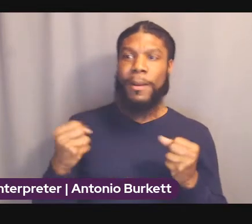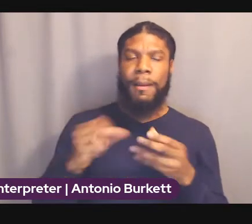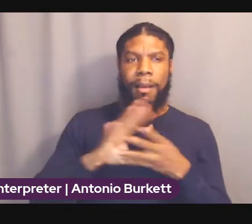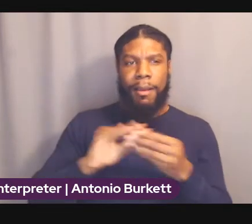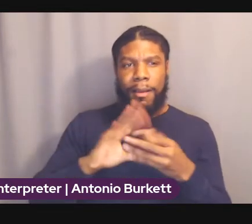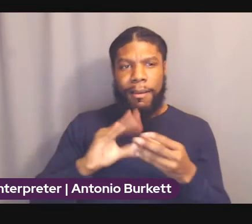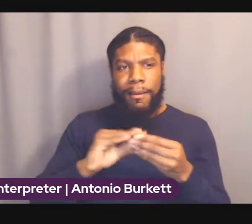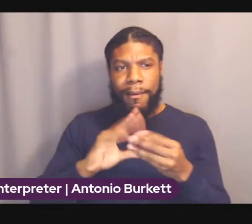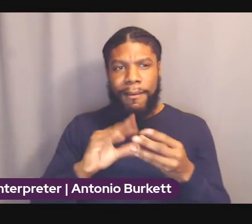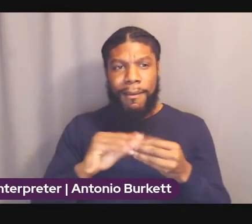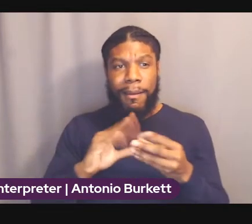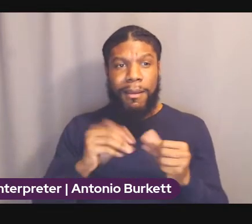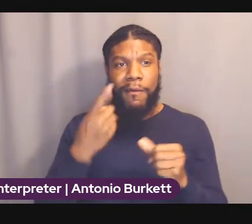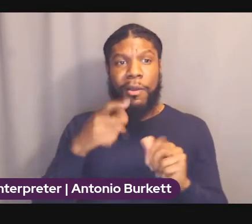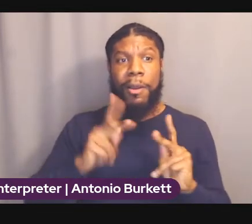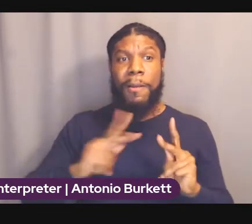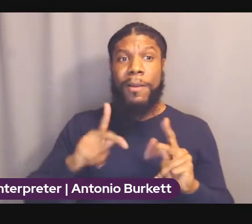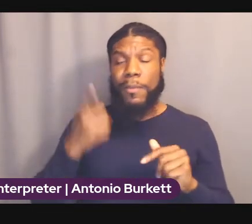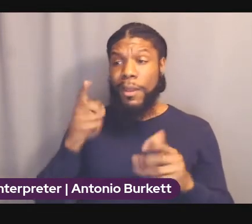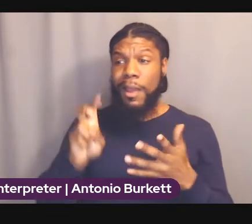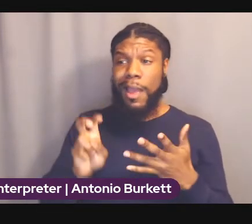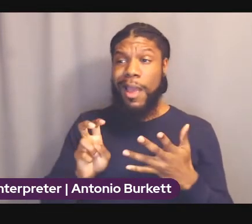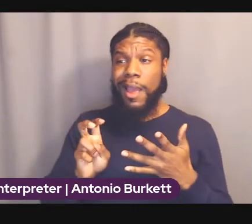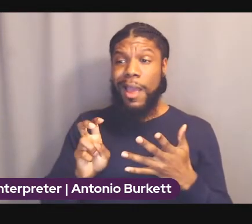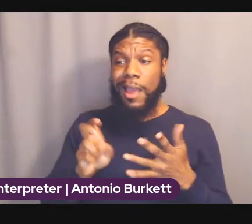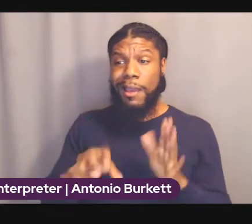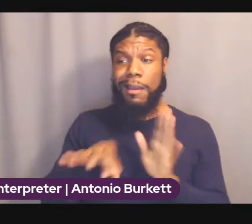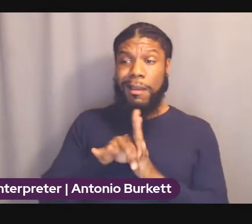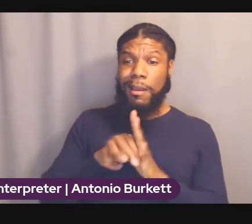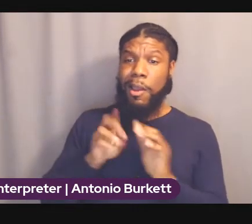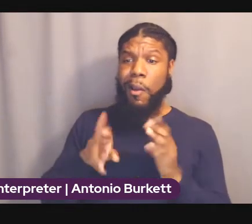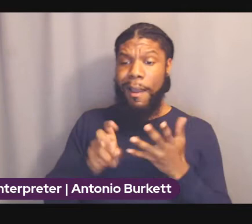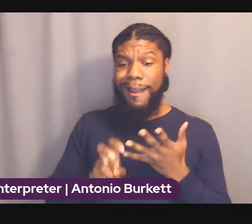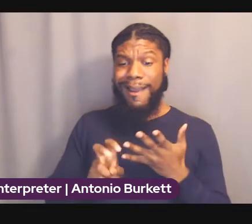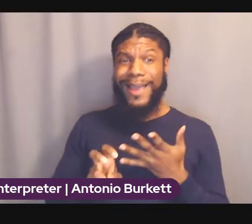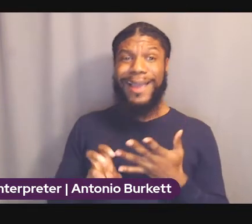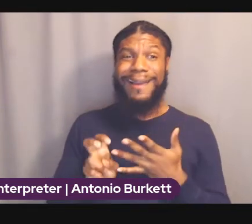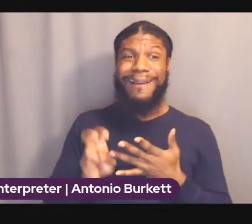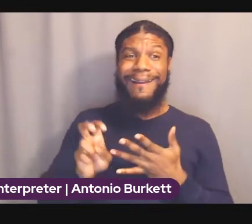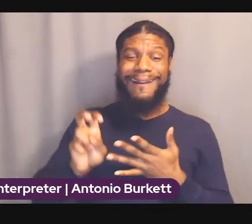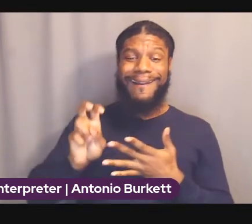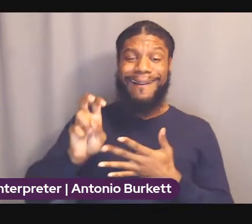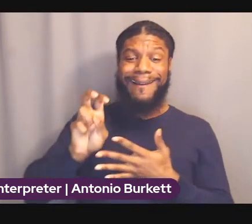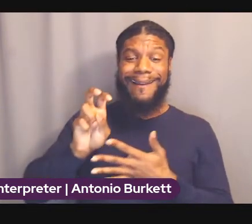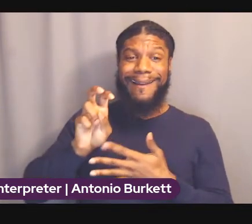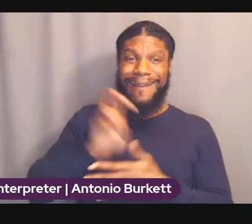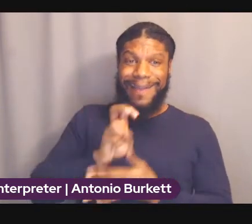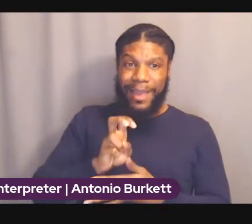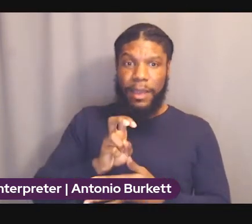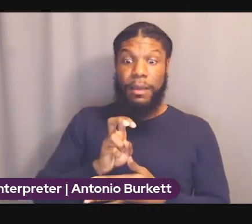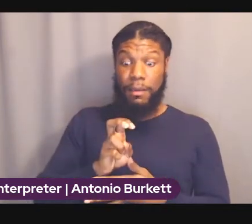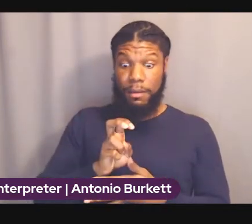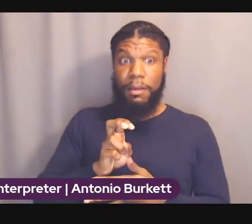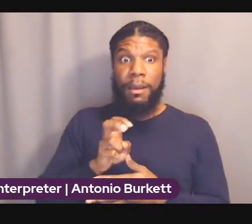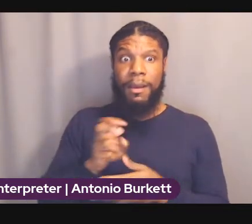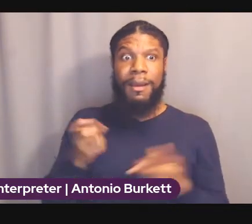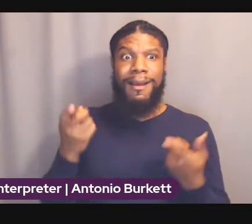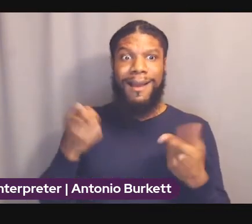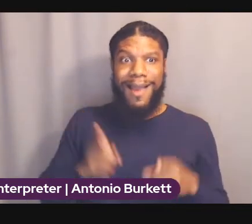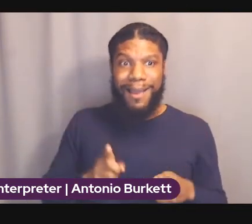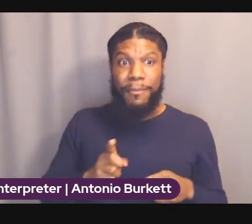get to a place. But when we get to the place, sometimes the words that we said are